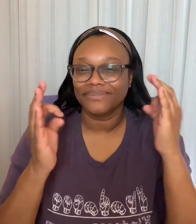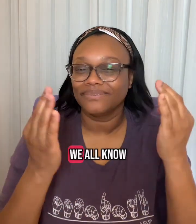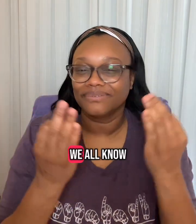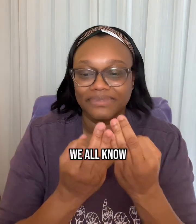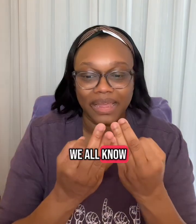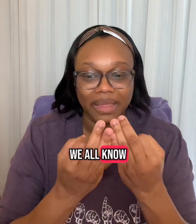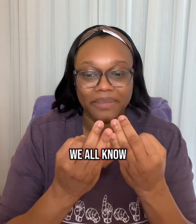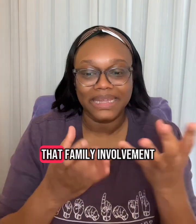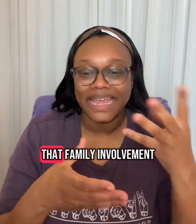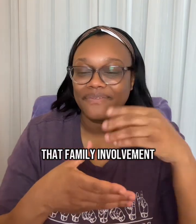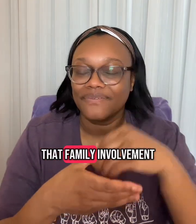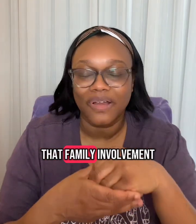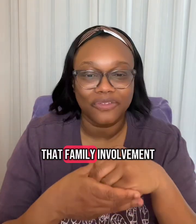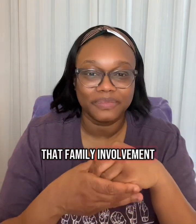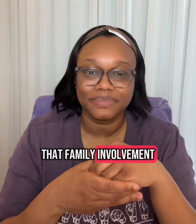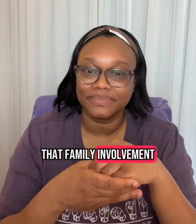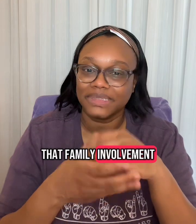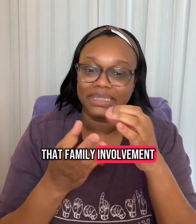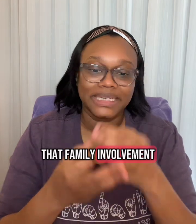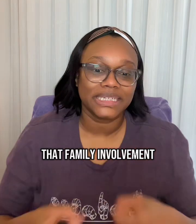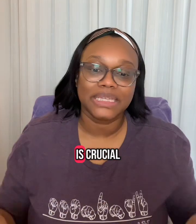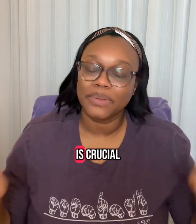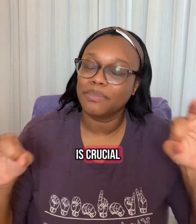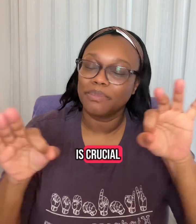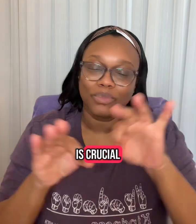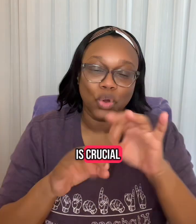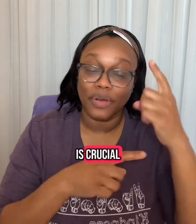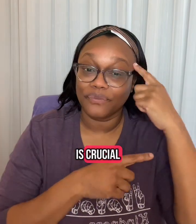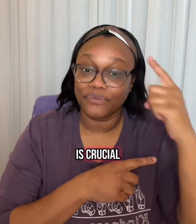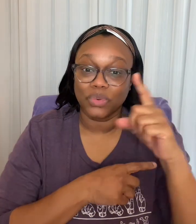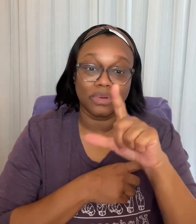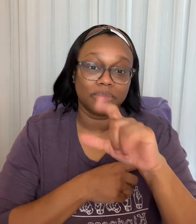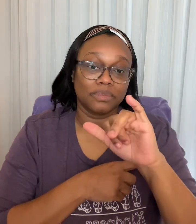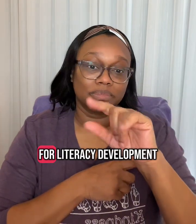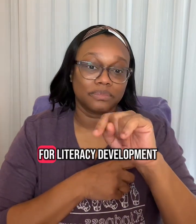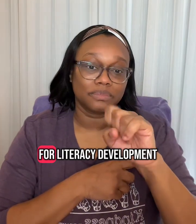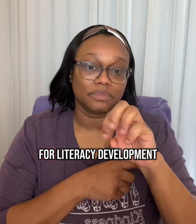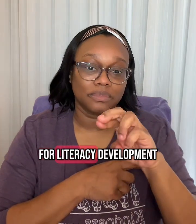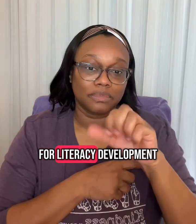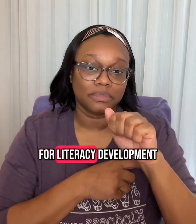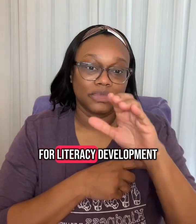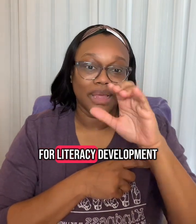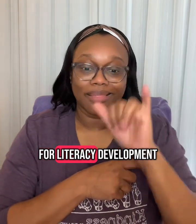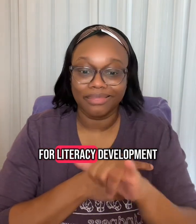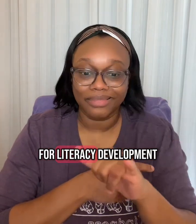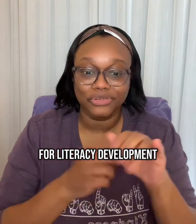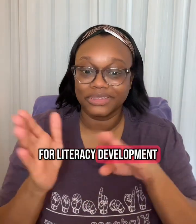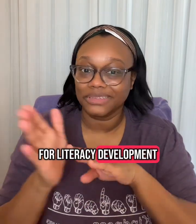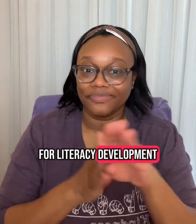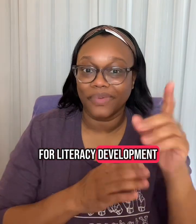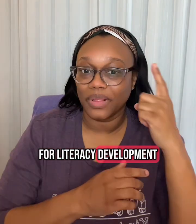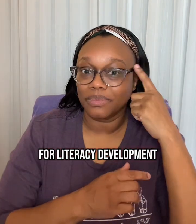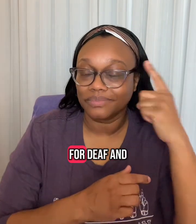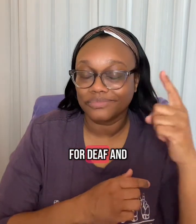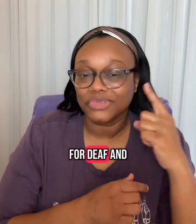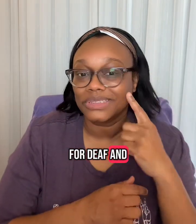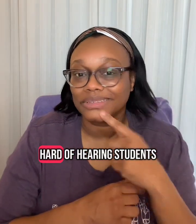We all know that family involvement is crucial for literacy development for deaf and hard of